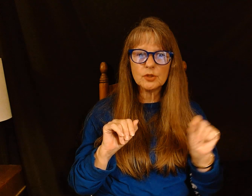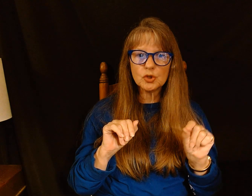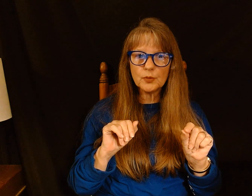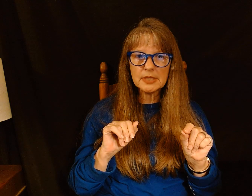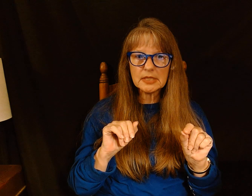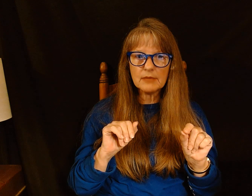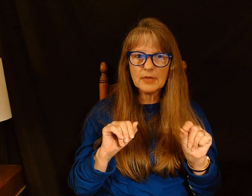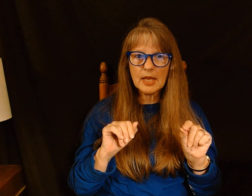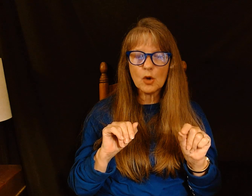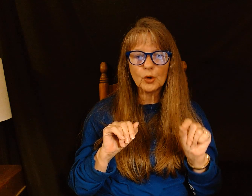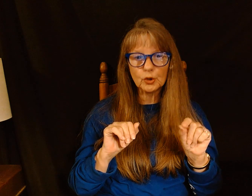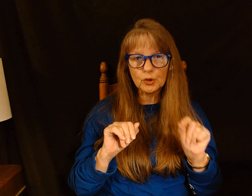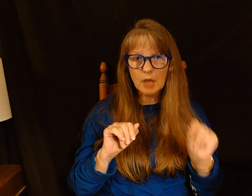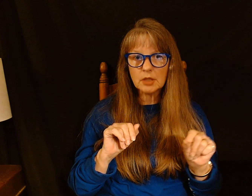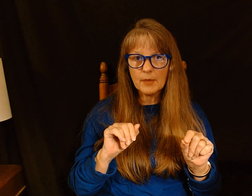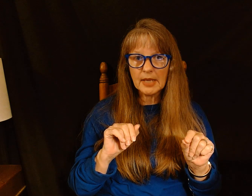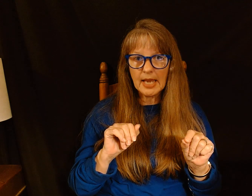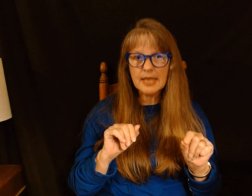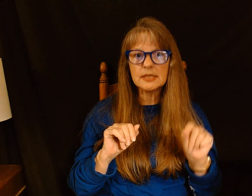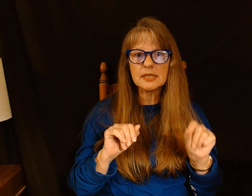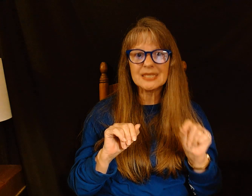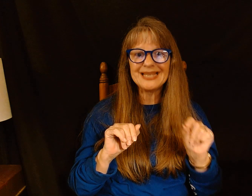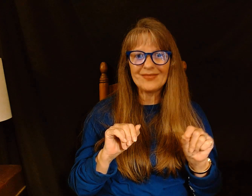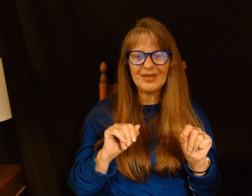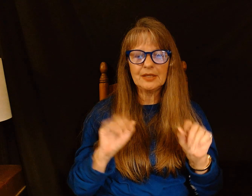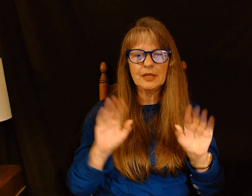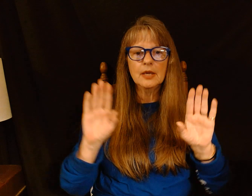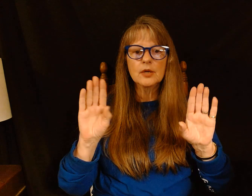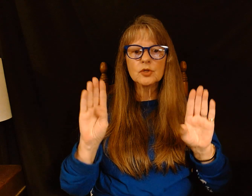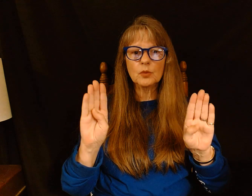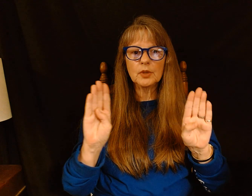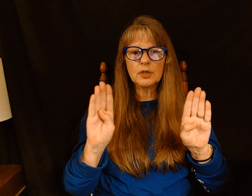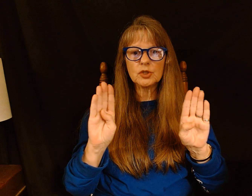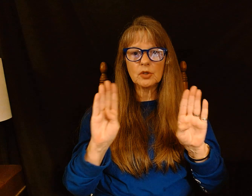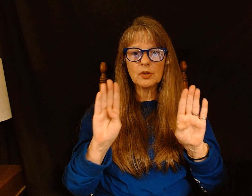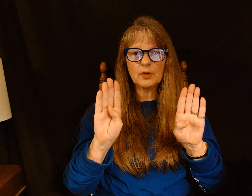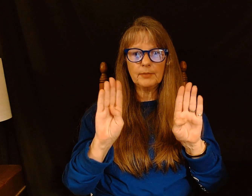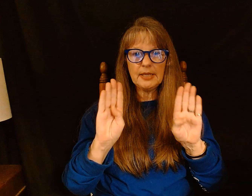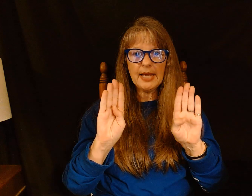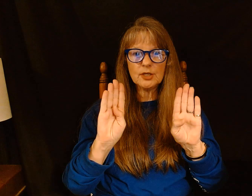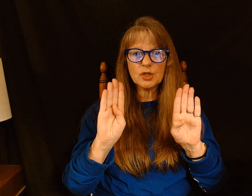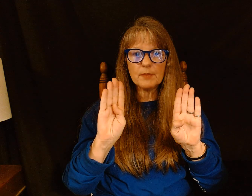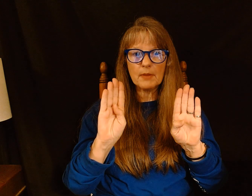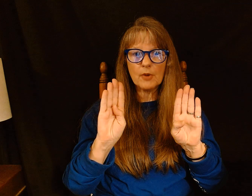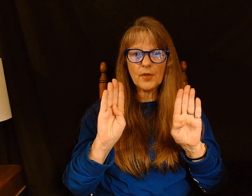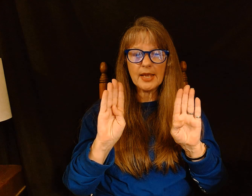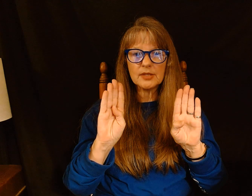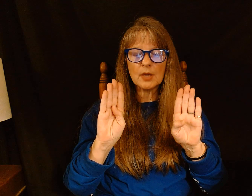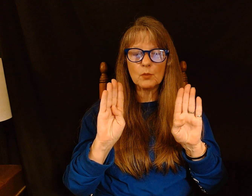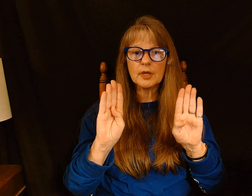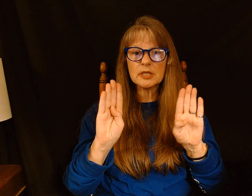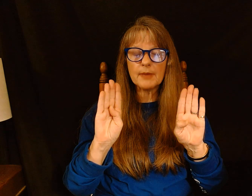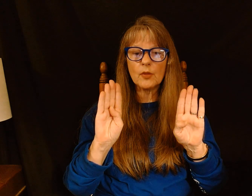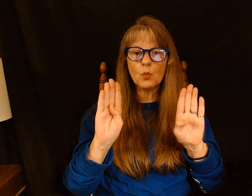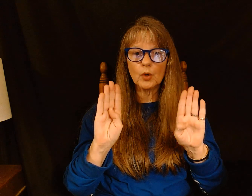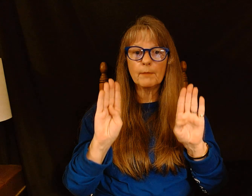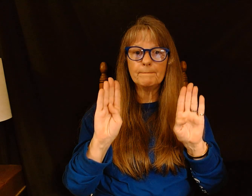doing the same thing, or your non-dominant hand does nothing. So we're going to start out with our B hand shape on both hands, and we're going to spell the word